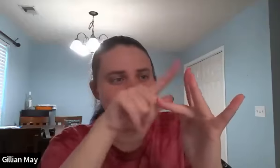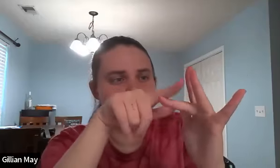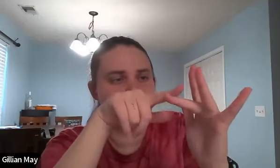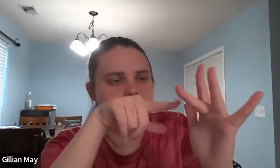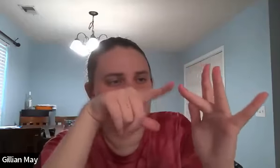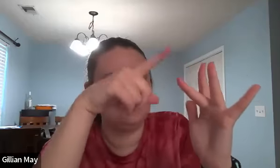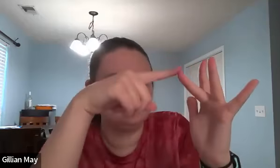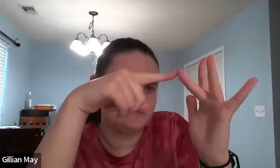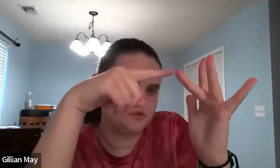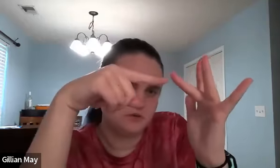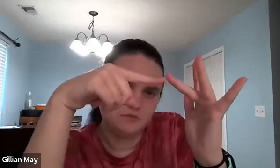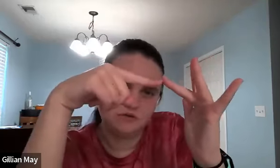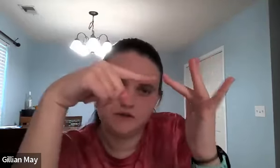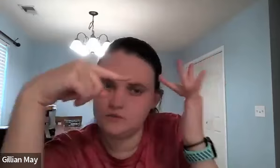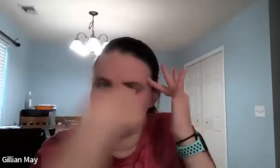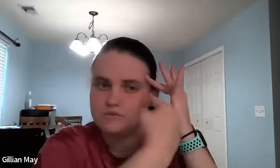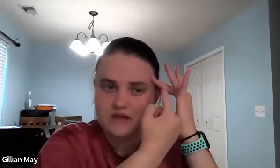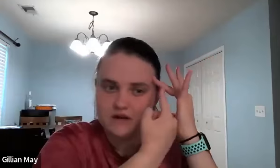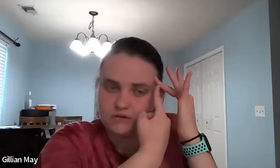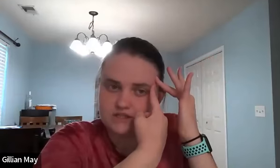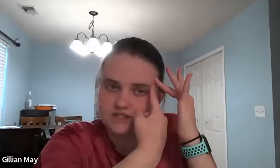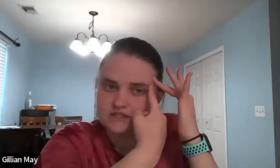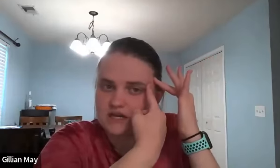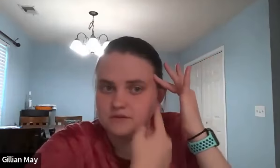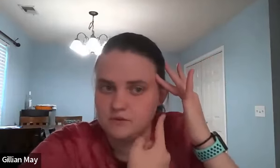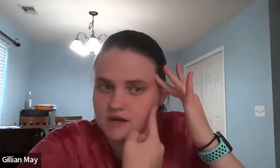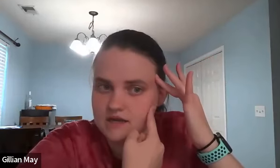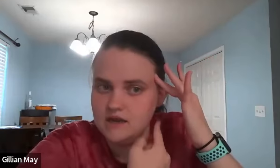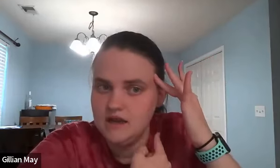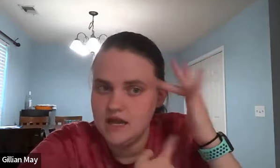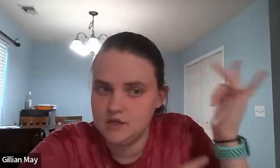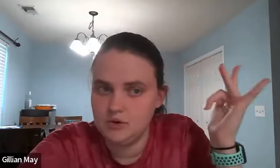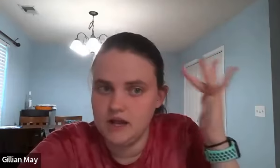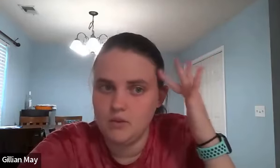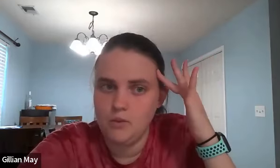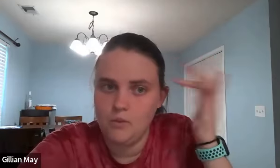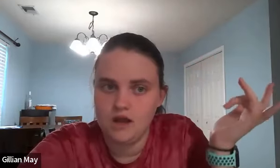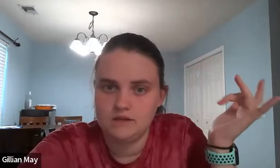of your fingers are up except your middle finger, which is the one that only touches the side of your forehead, and you pull back. Why?